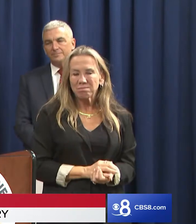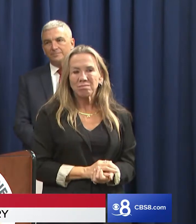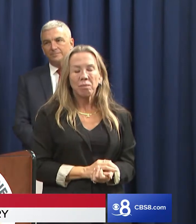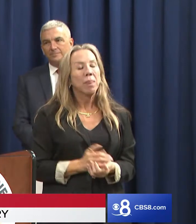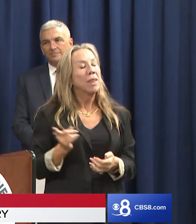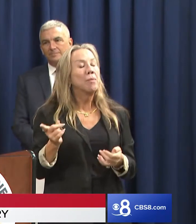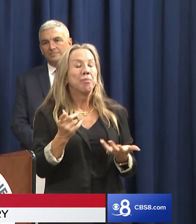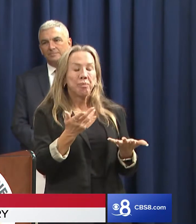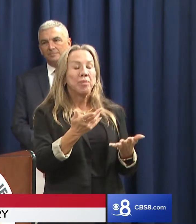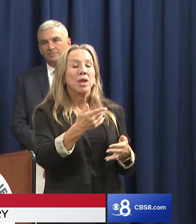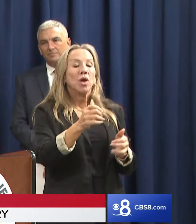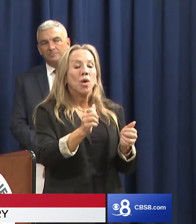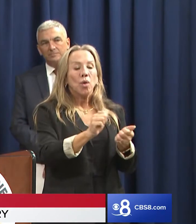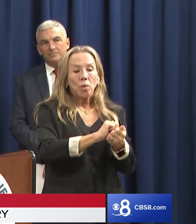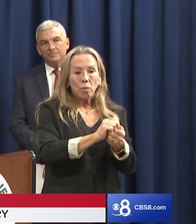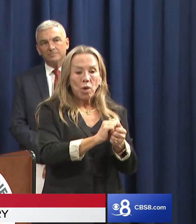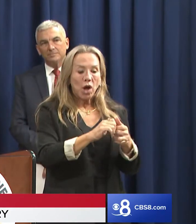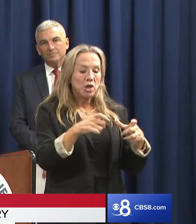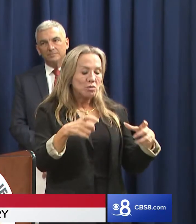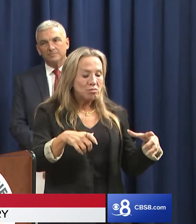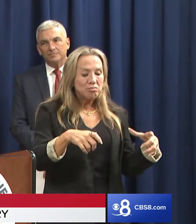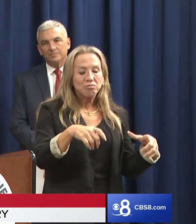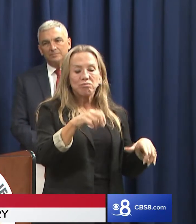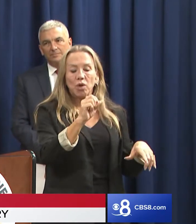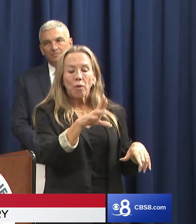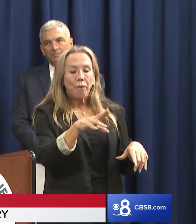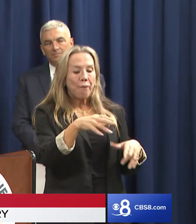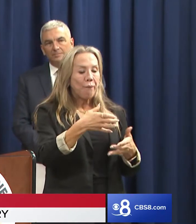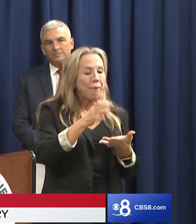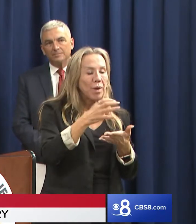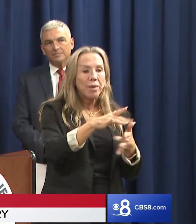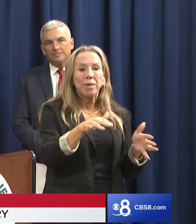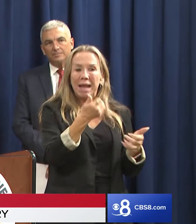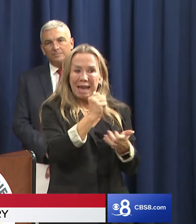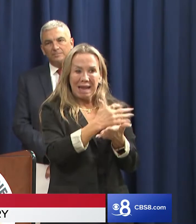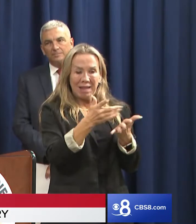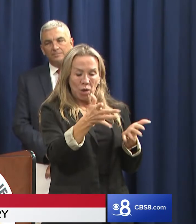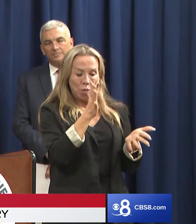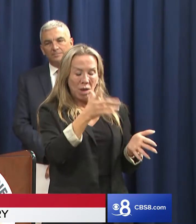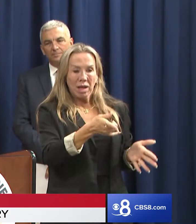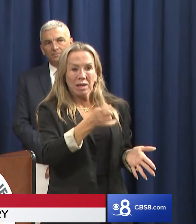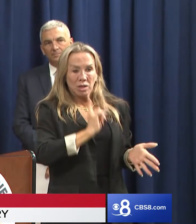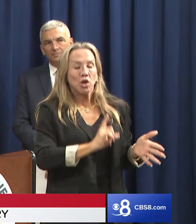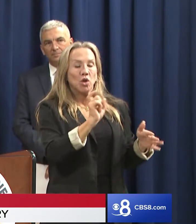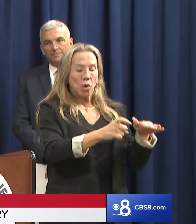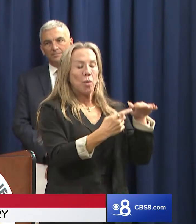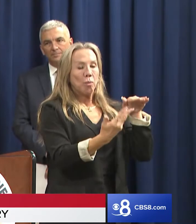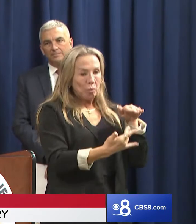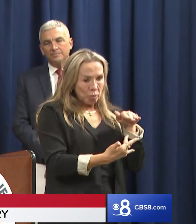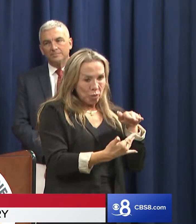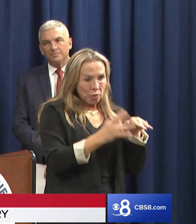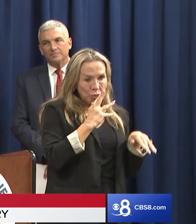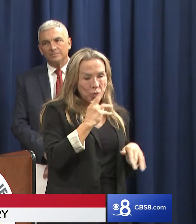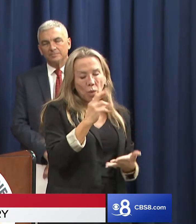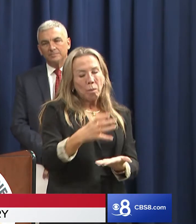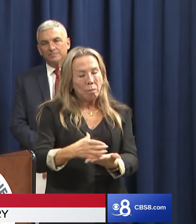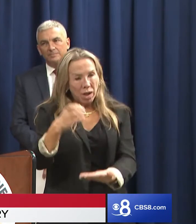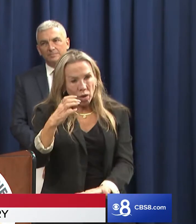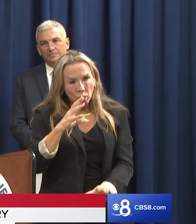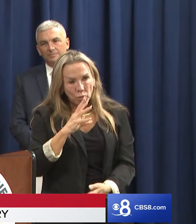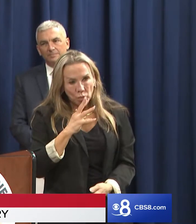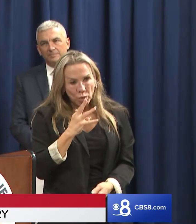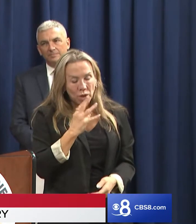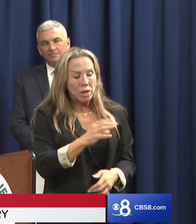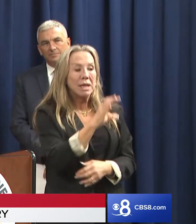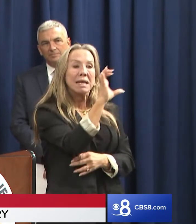dishes or anything that you will ingest, boiled water or bottled water should be used for that. In accordance with the CDC